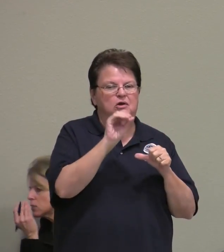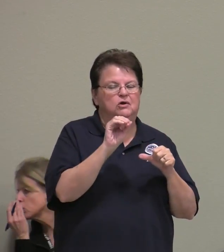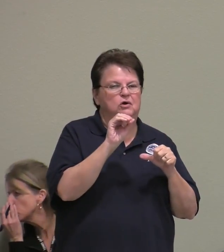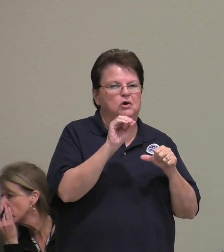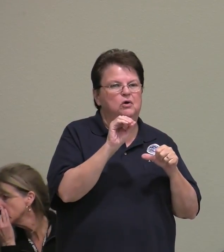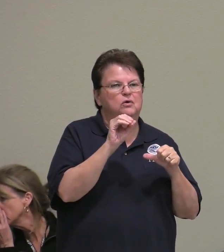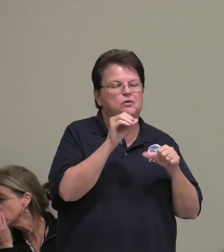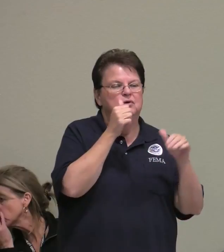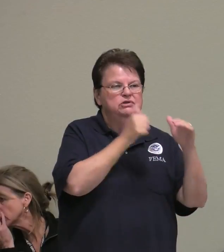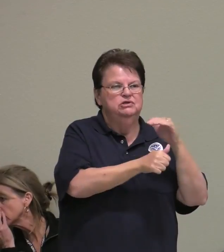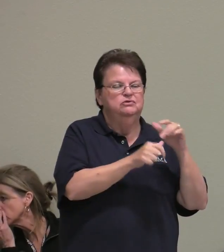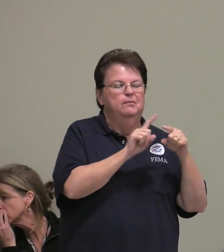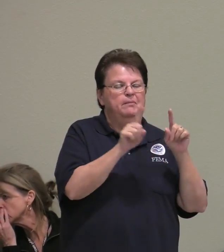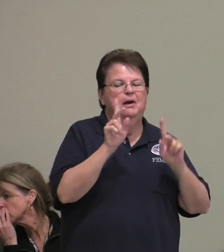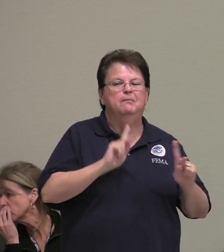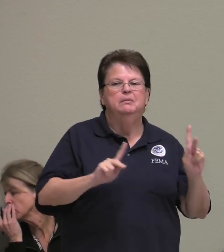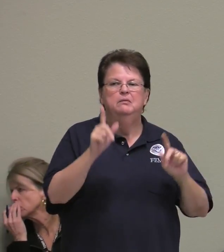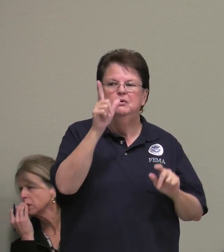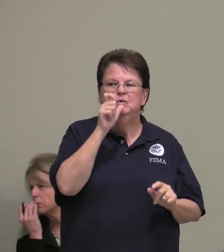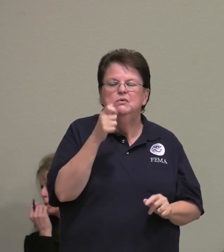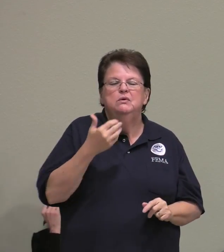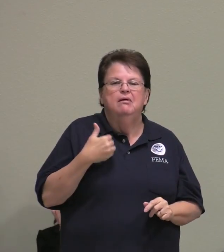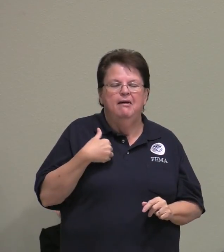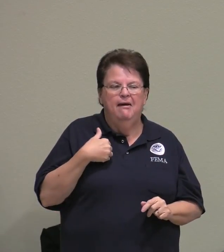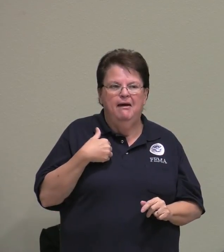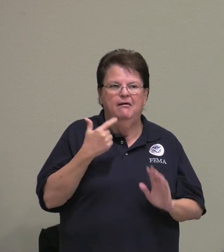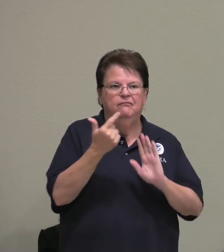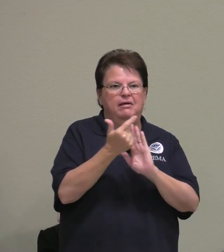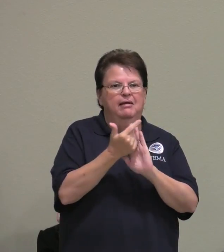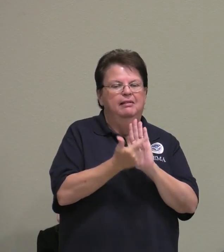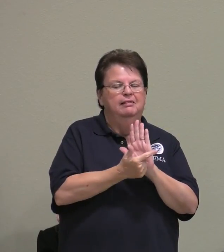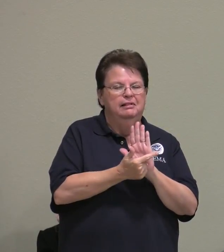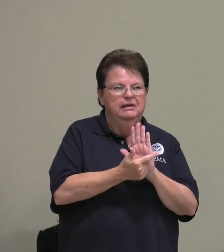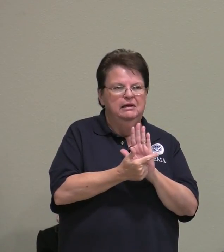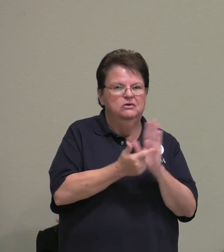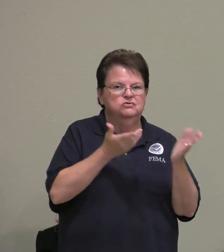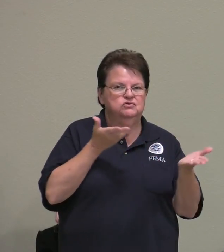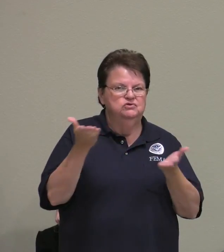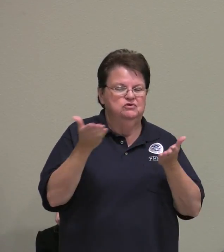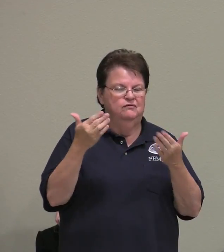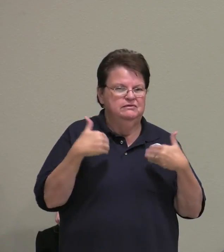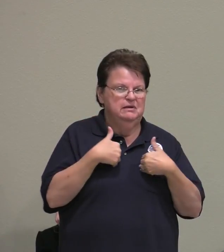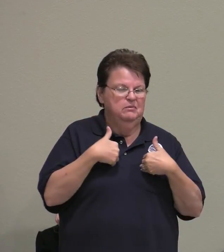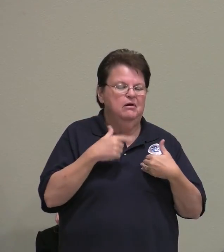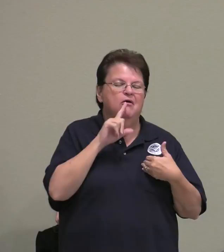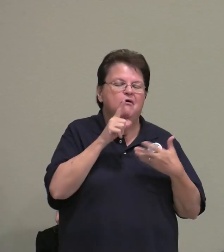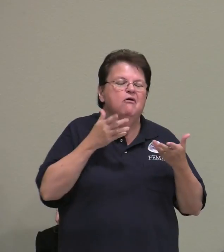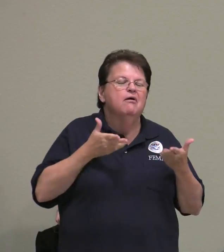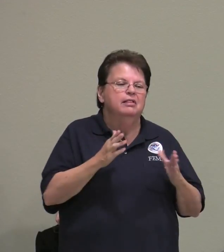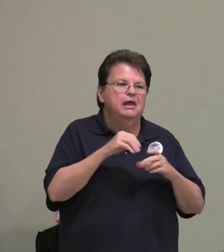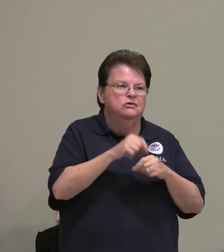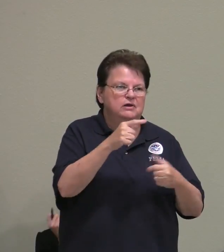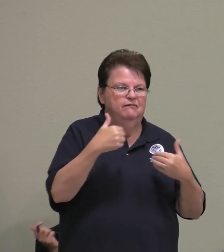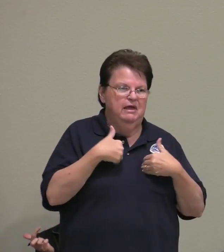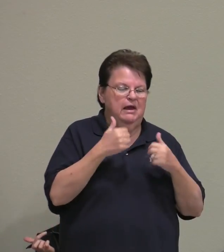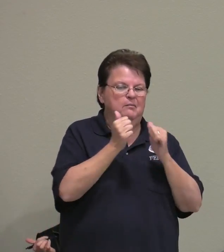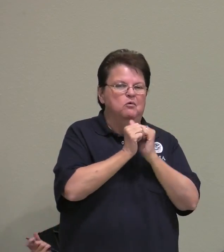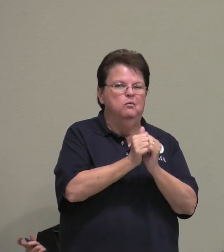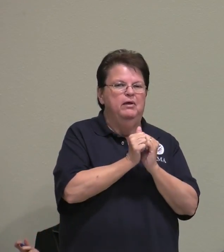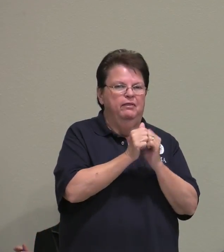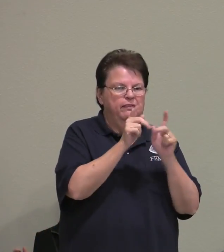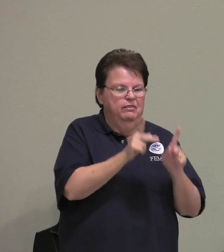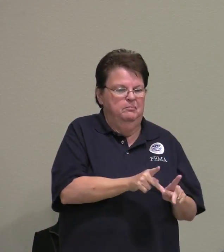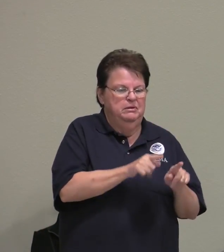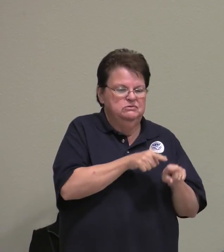but folks who have a legal service animal are allowed to have that animal with them